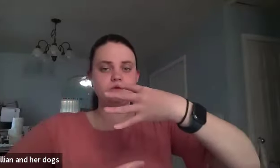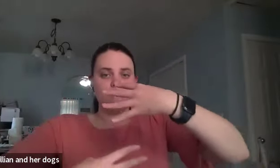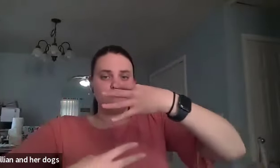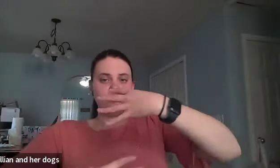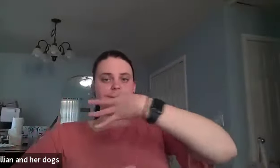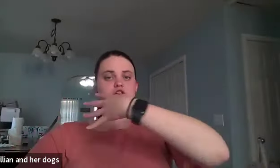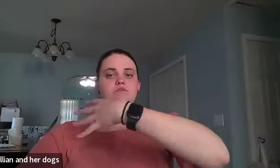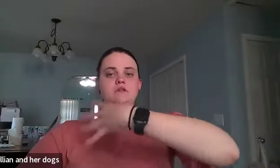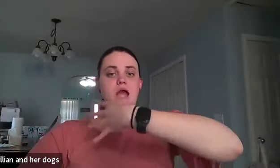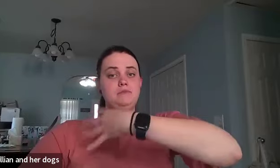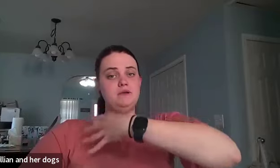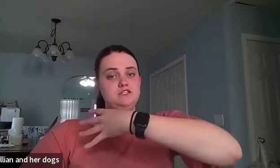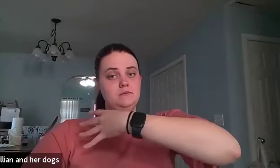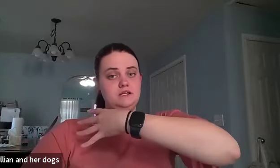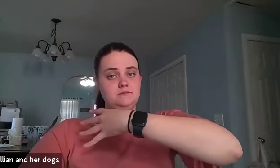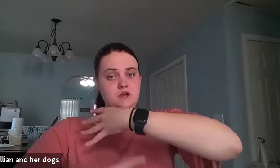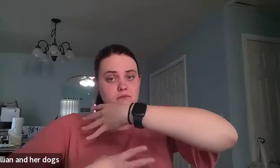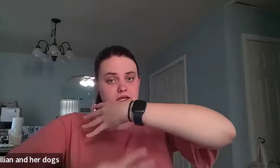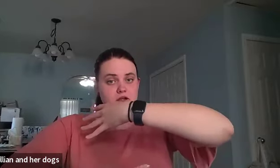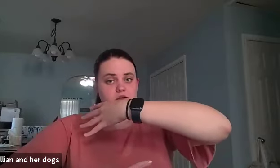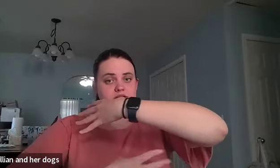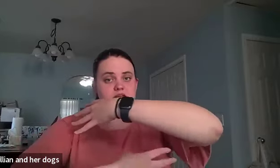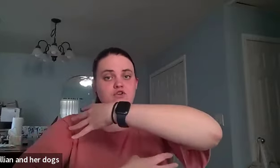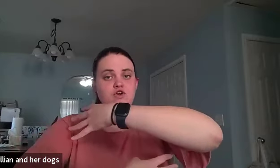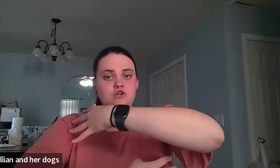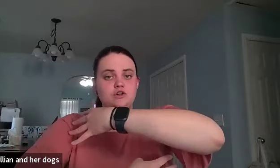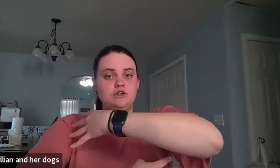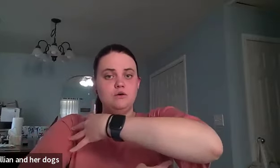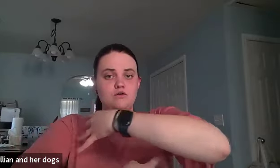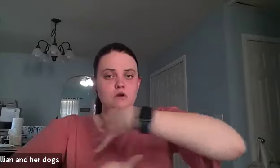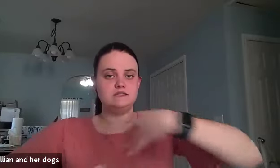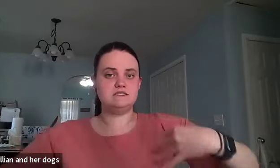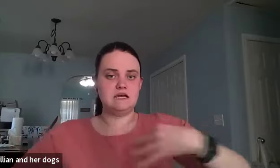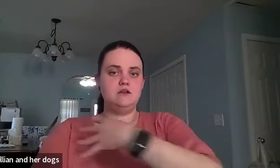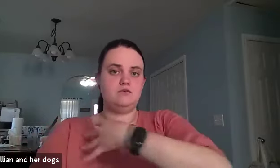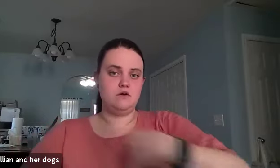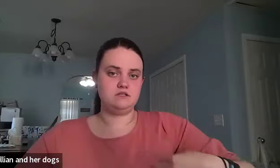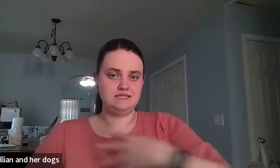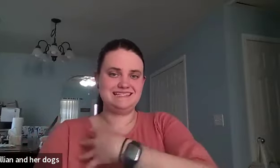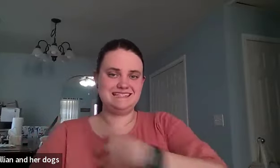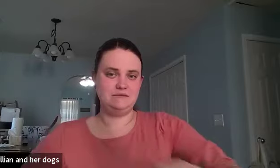to, it's going to put like, I put my dominant up top, my non-dominant down. You're going to go across and slide across.